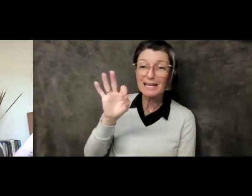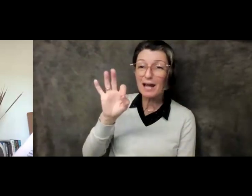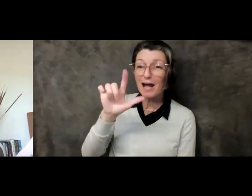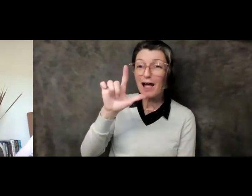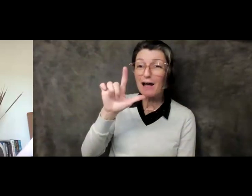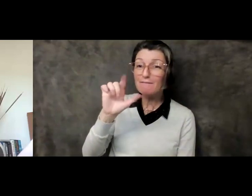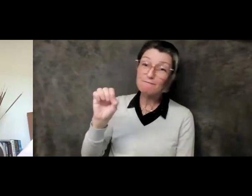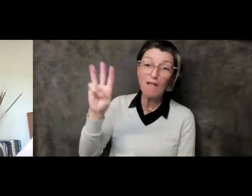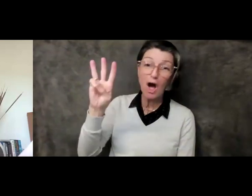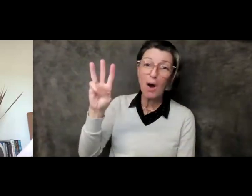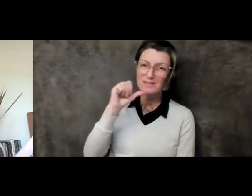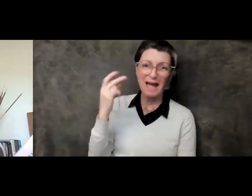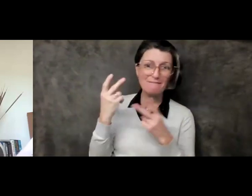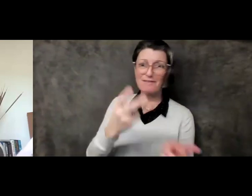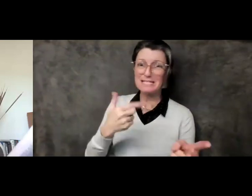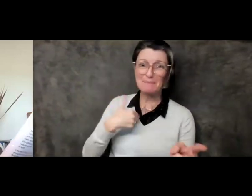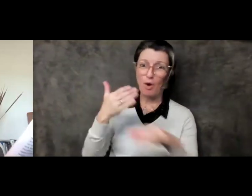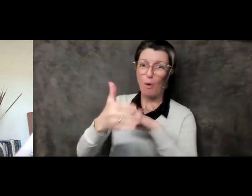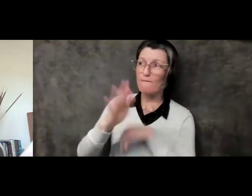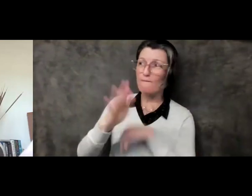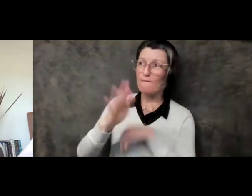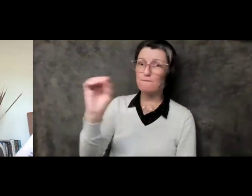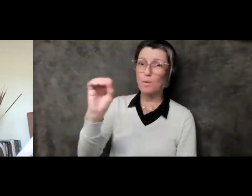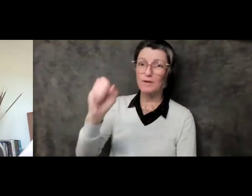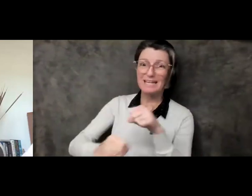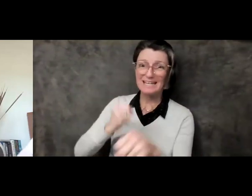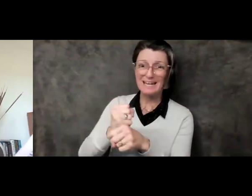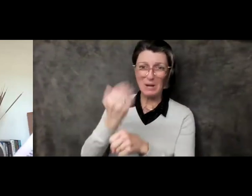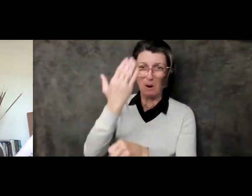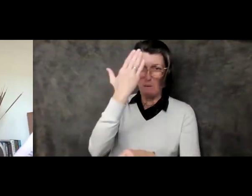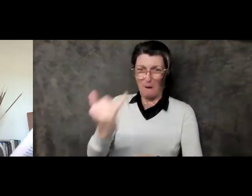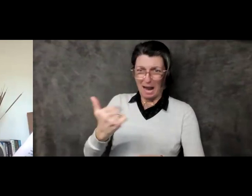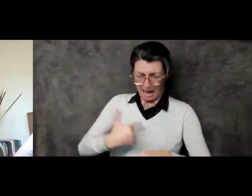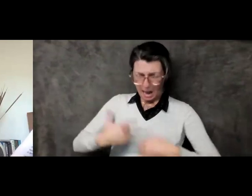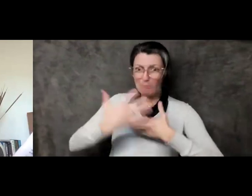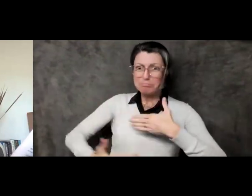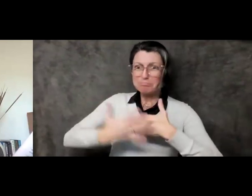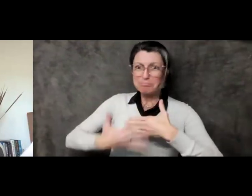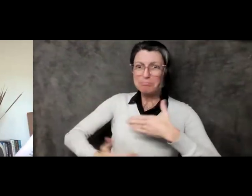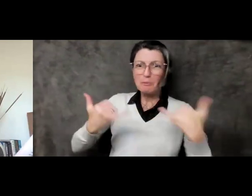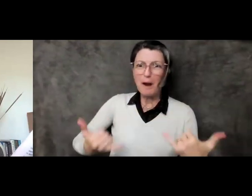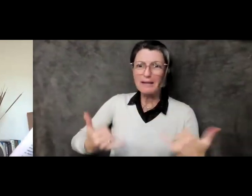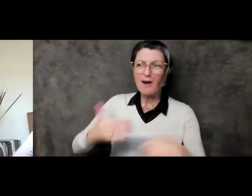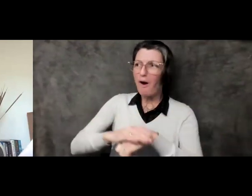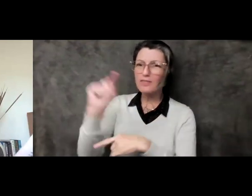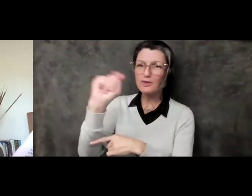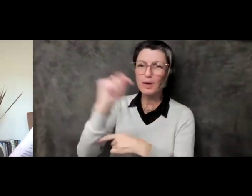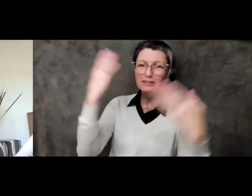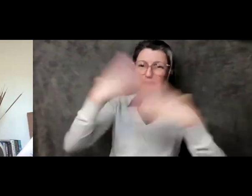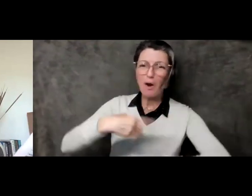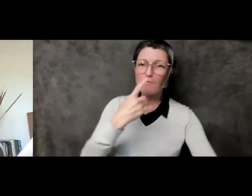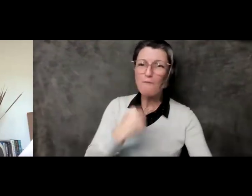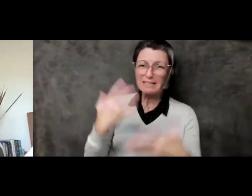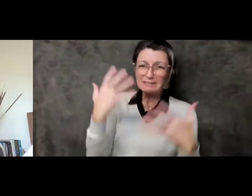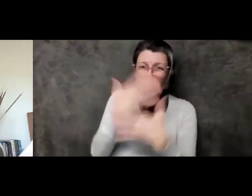the hell is happening anyway? Why am I sitting on the toilet now gushing blood, bright red blood, dark clotty blood?